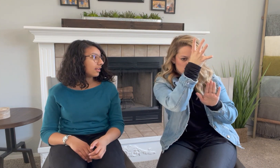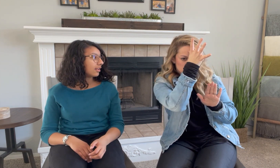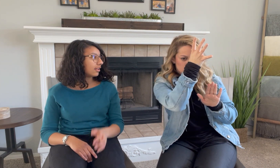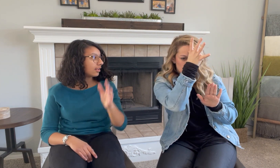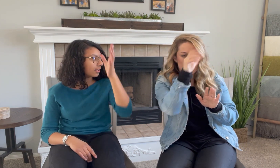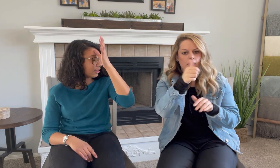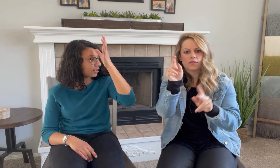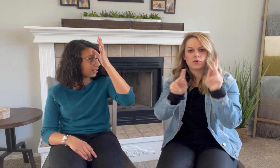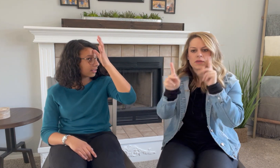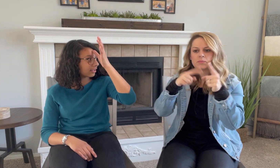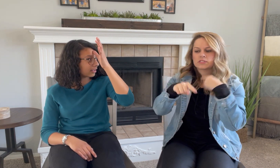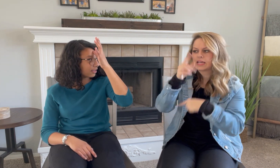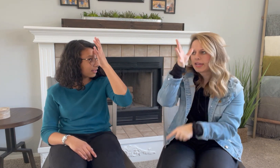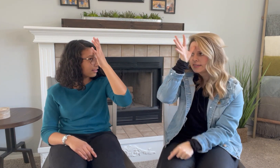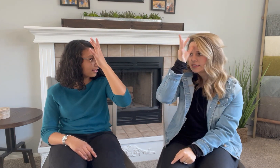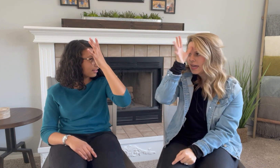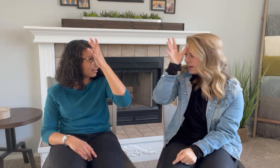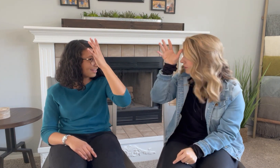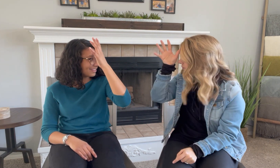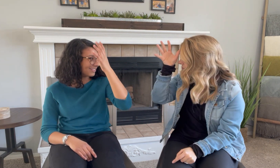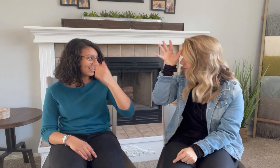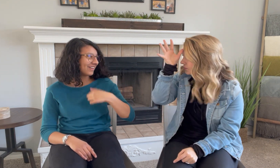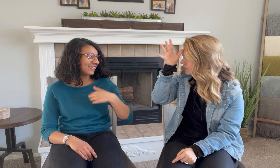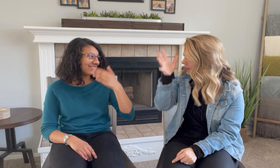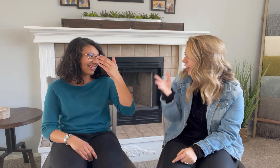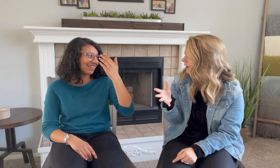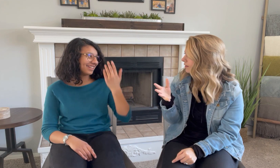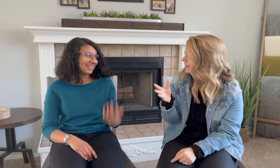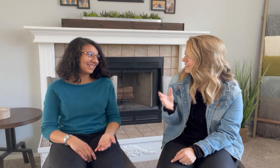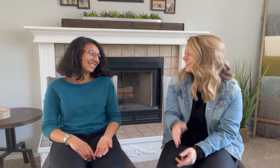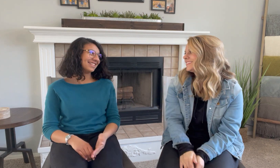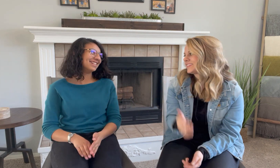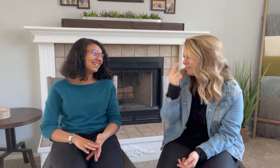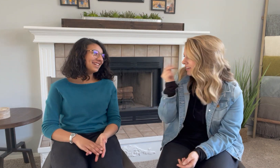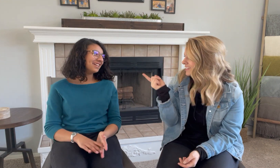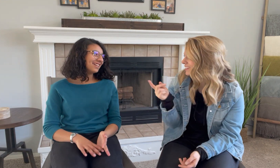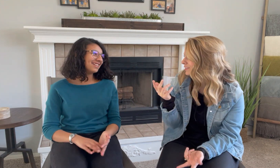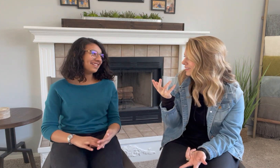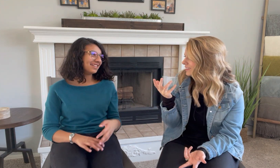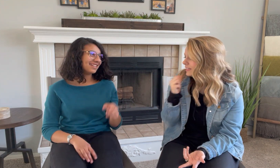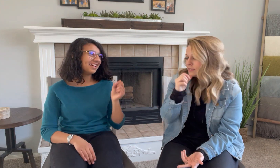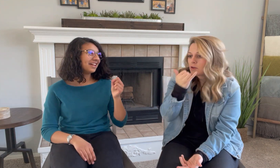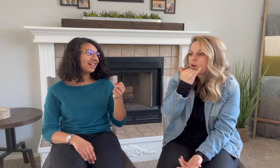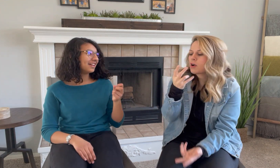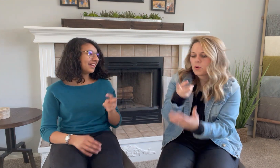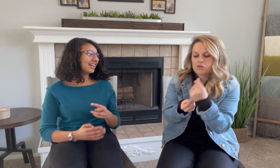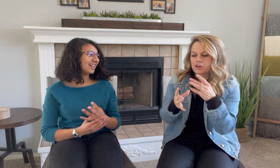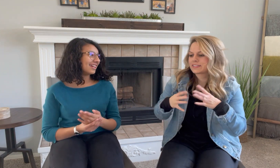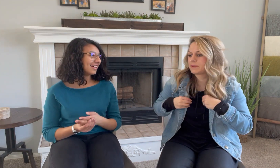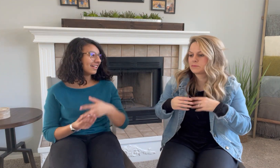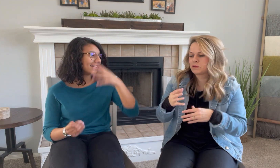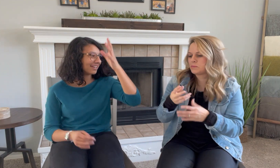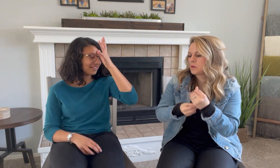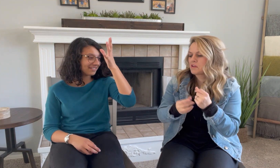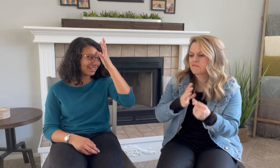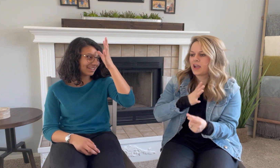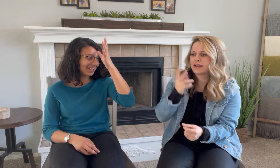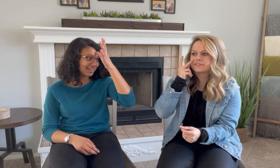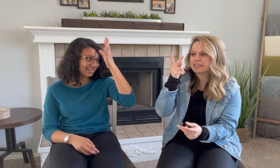bounces. Other people sign dad. Yeah, is that funny to you? It's not wrong, both are acceptable, both are fine. I've seen